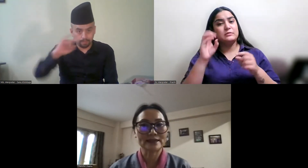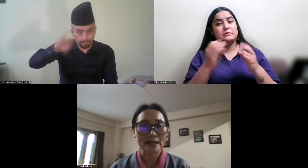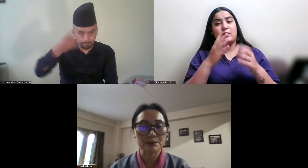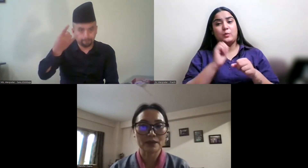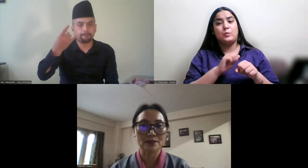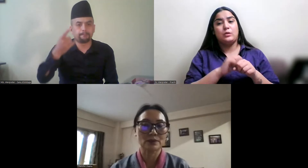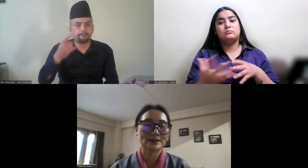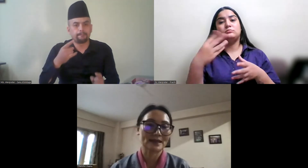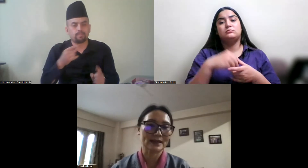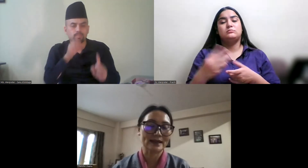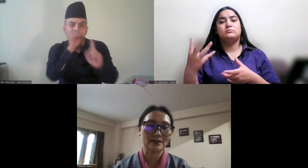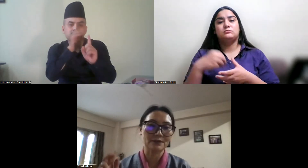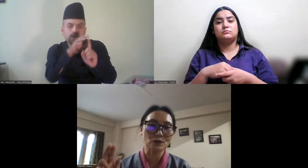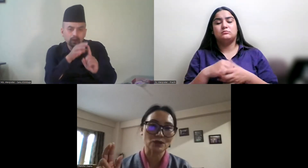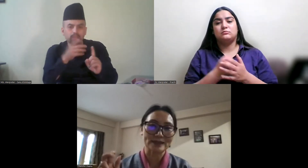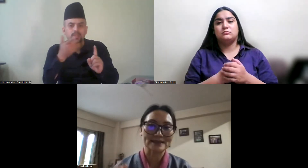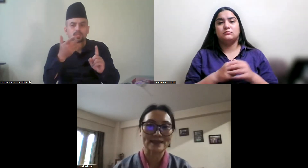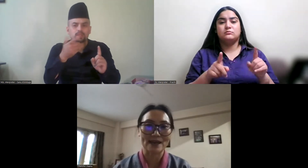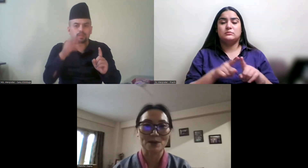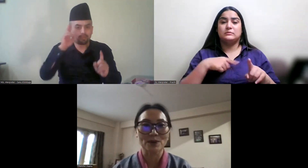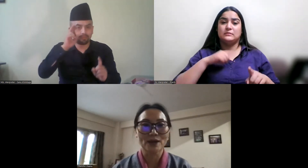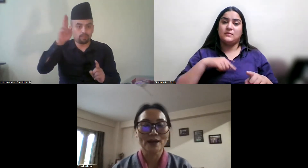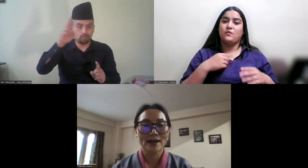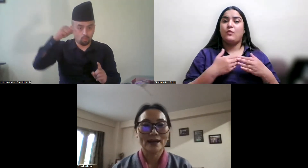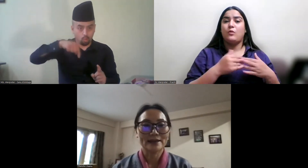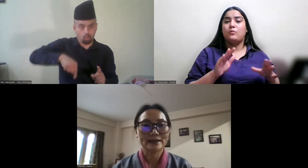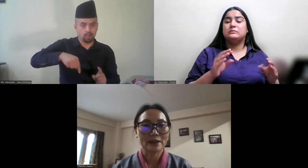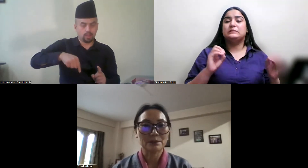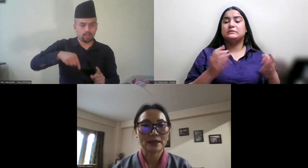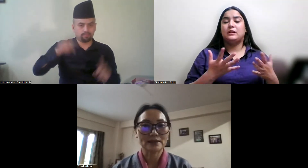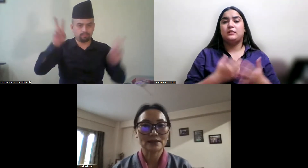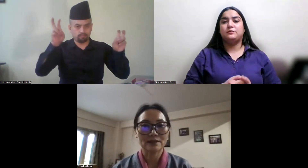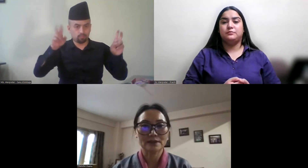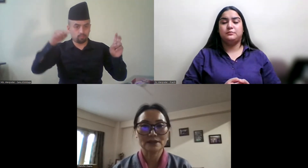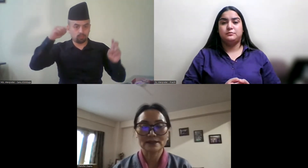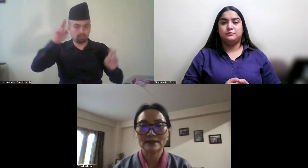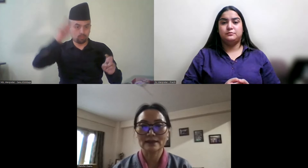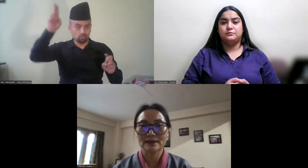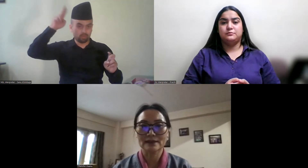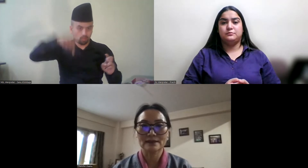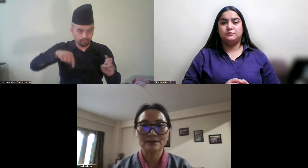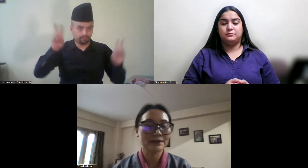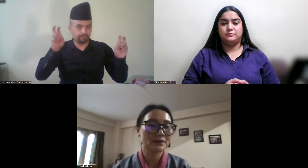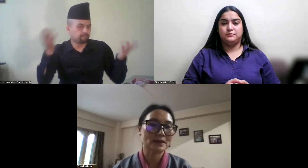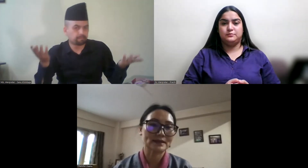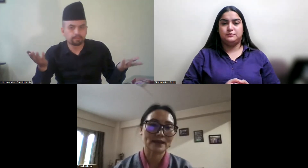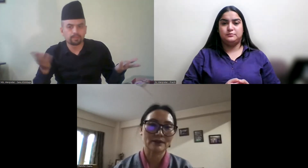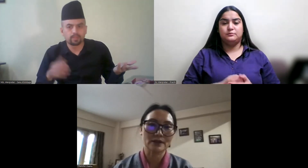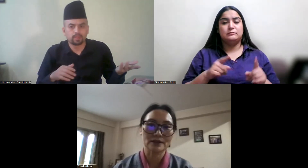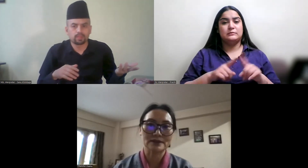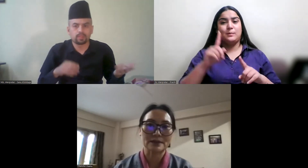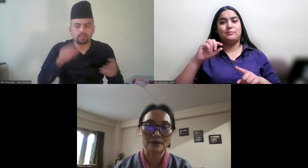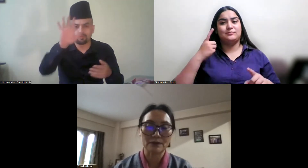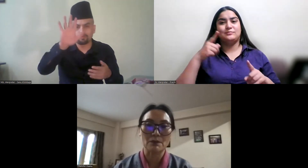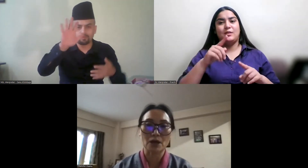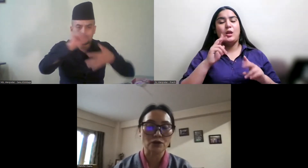organizing campaign with the tagline, "Future is Now." And the campaign covered 5 thematic